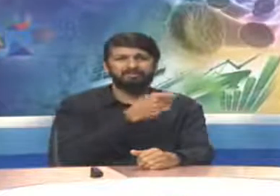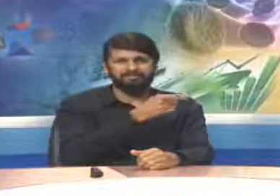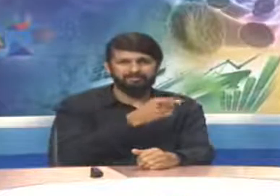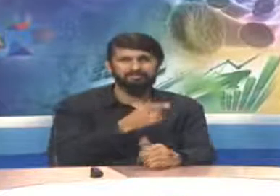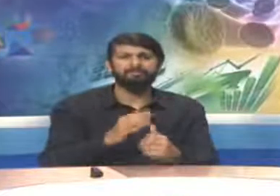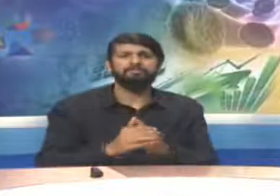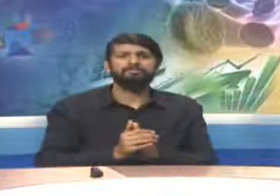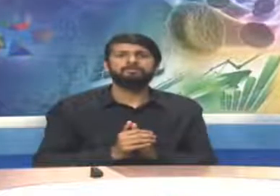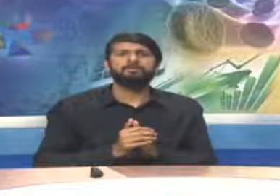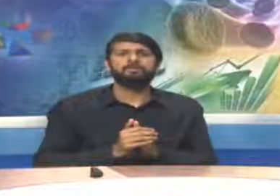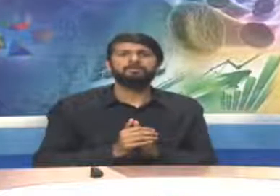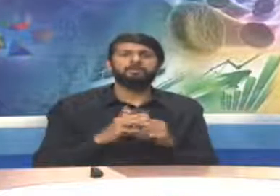Gandhiji said,